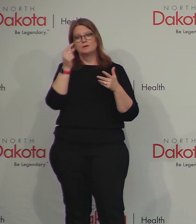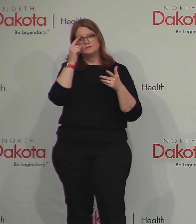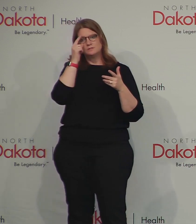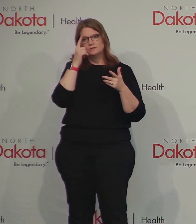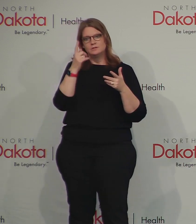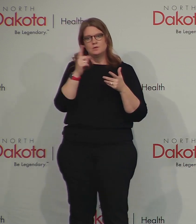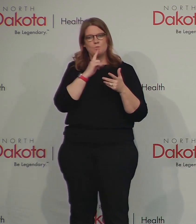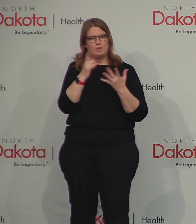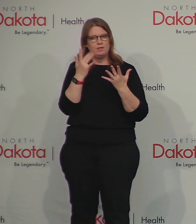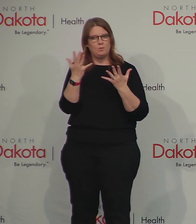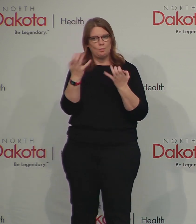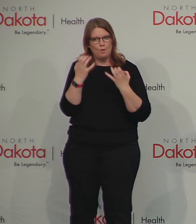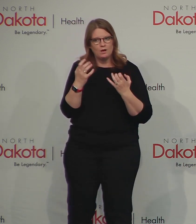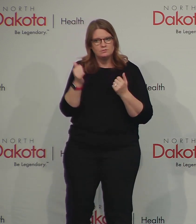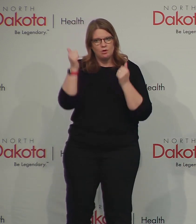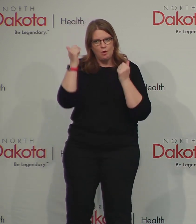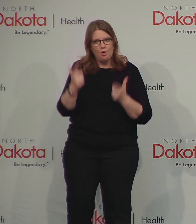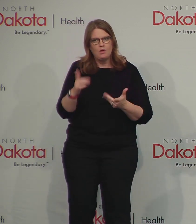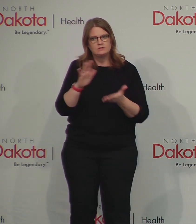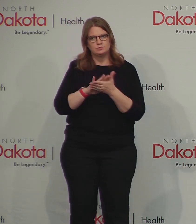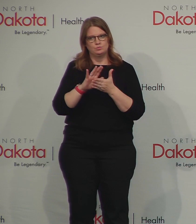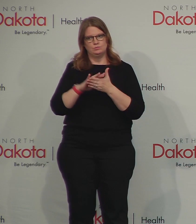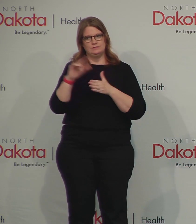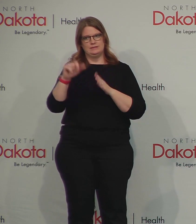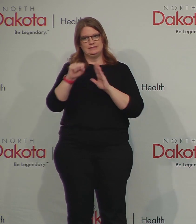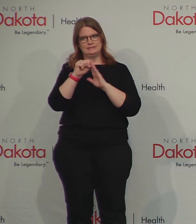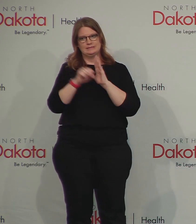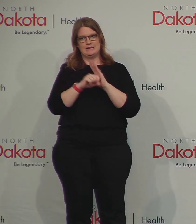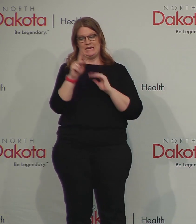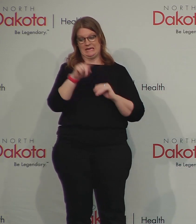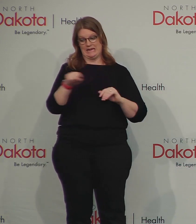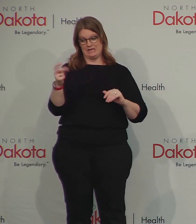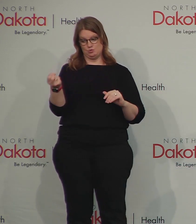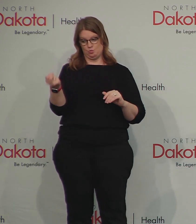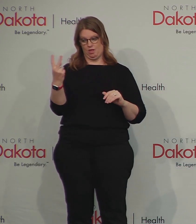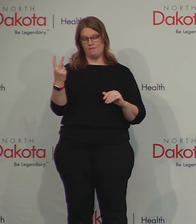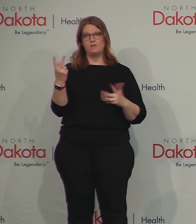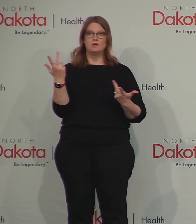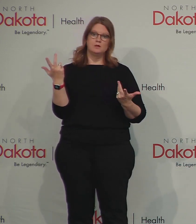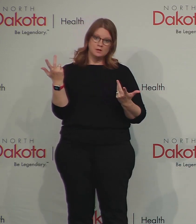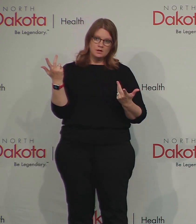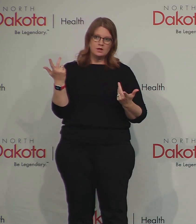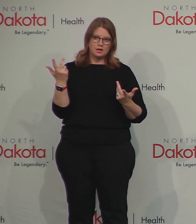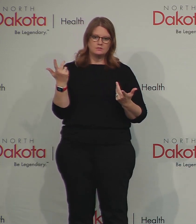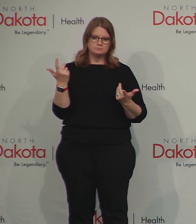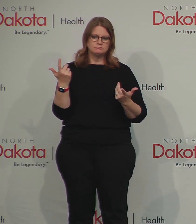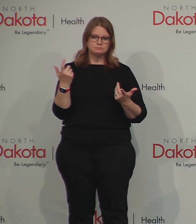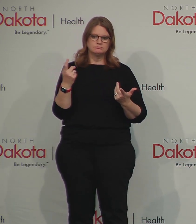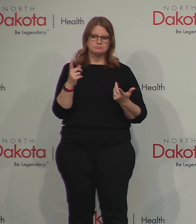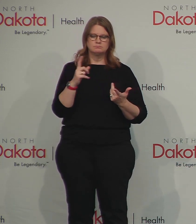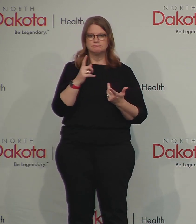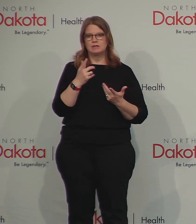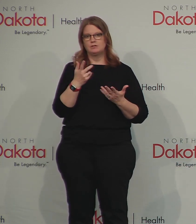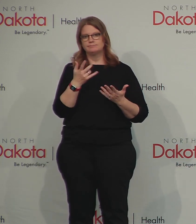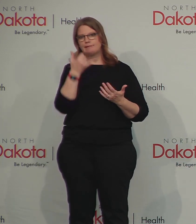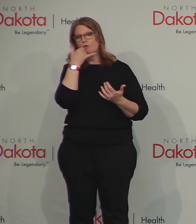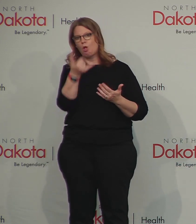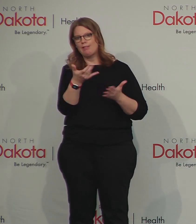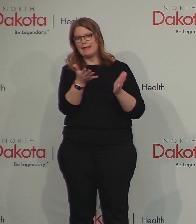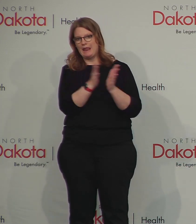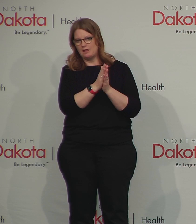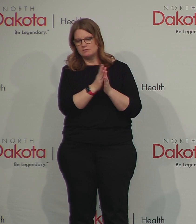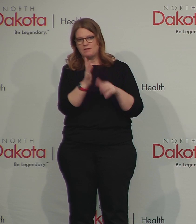we'd like to see every school in the state, K-12, at least making an active decision or inquiring about